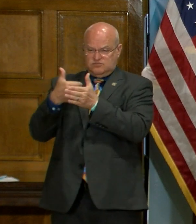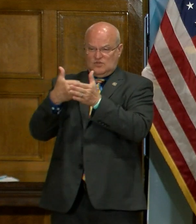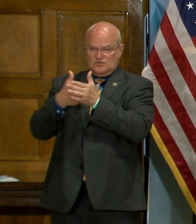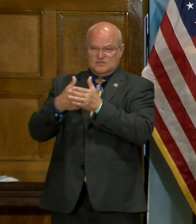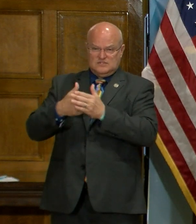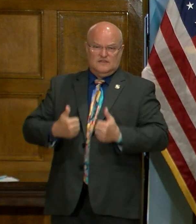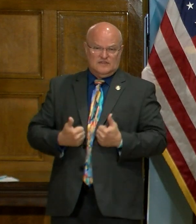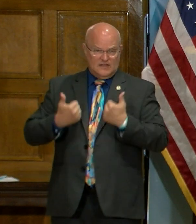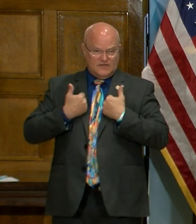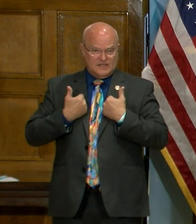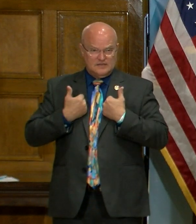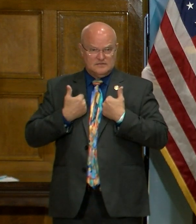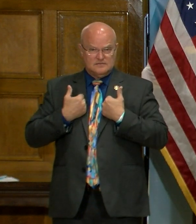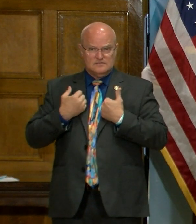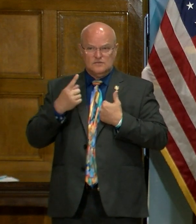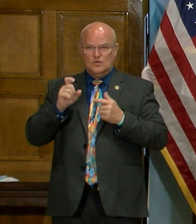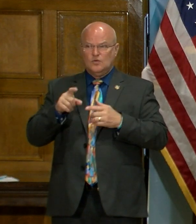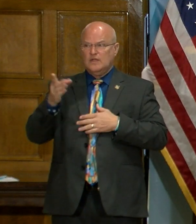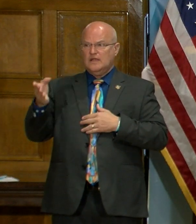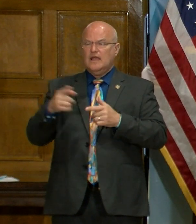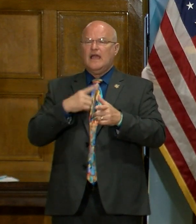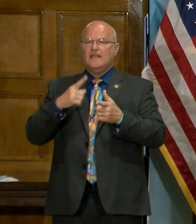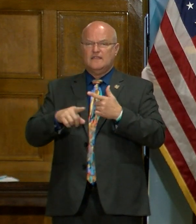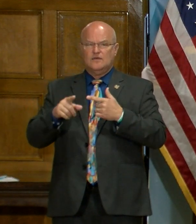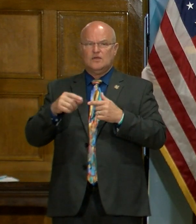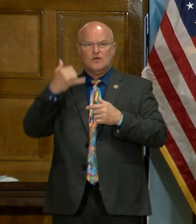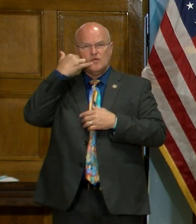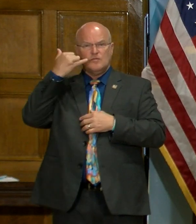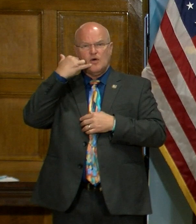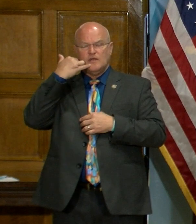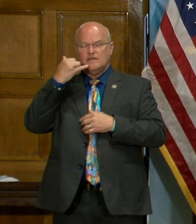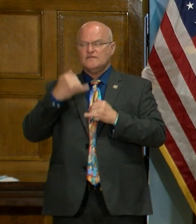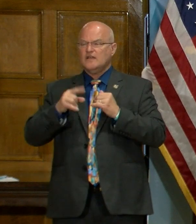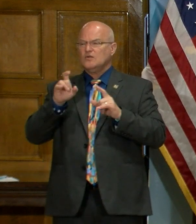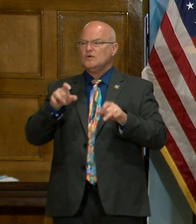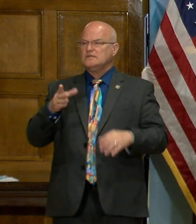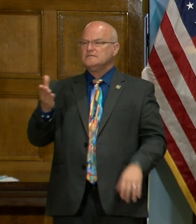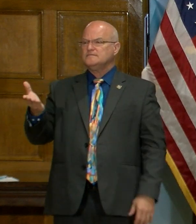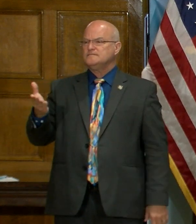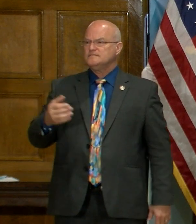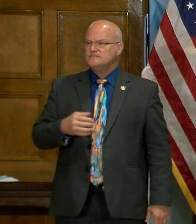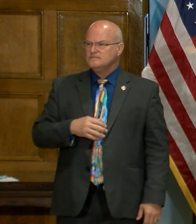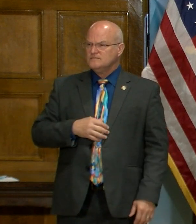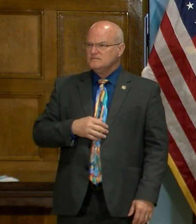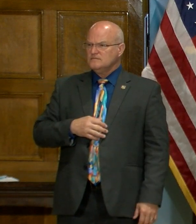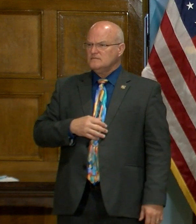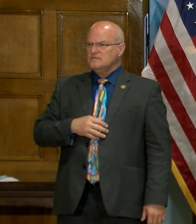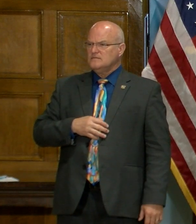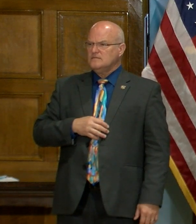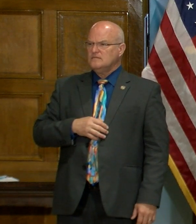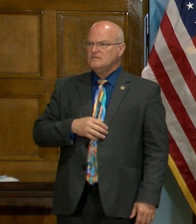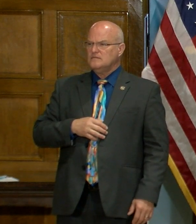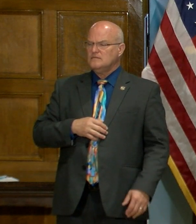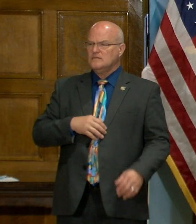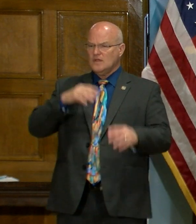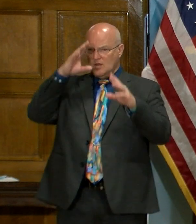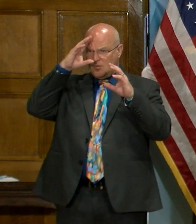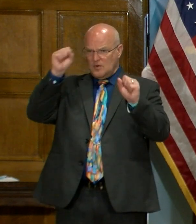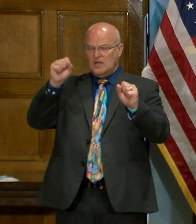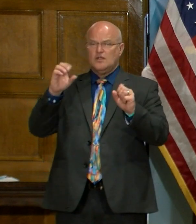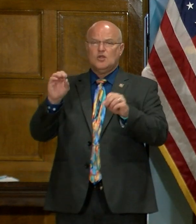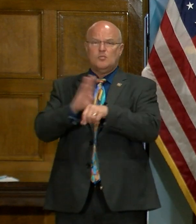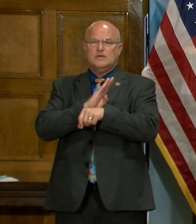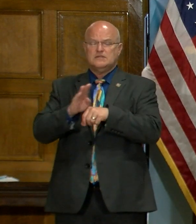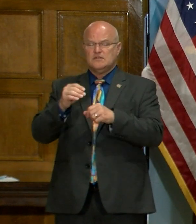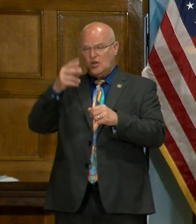closeness. So we had one question here, then we'll go remotely if there's a final question. Secretary Preston has said that no businesses